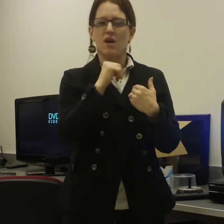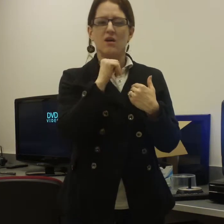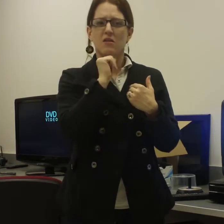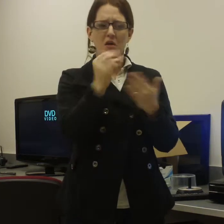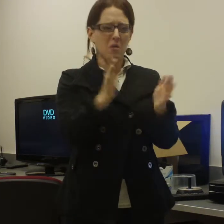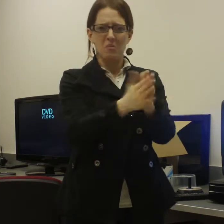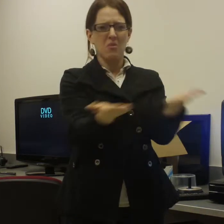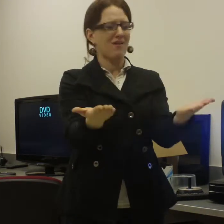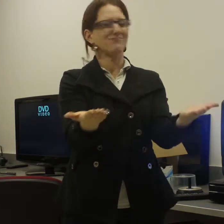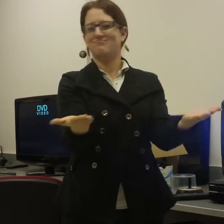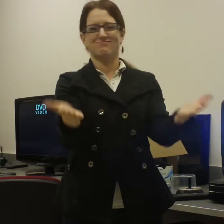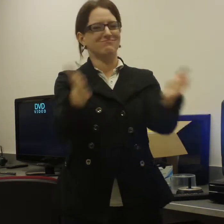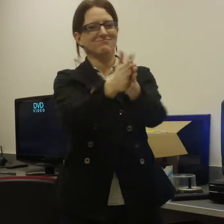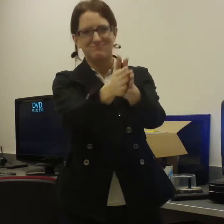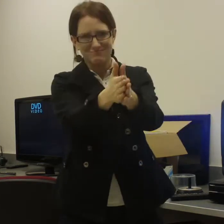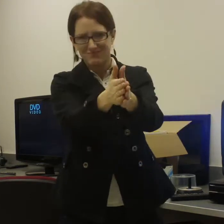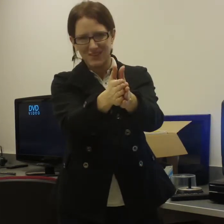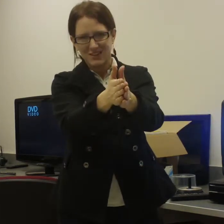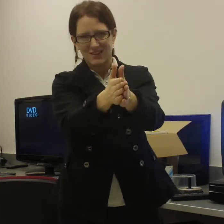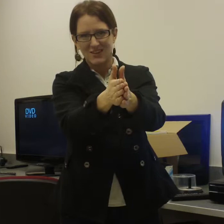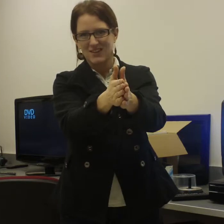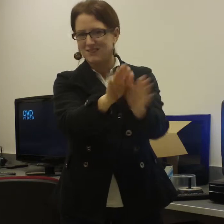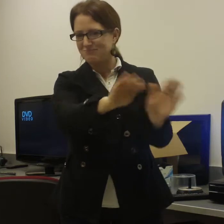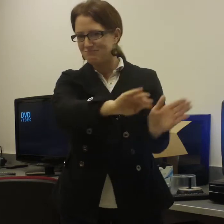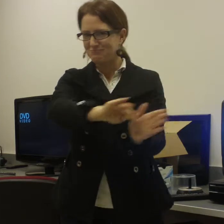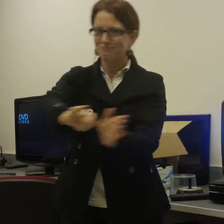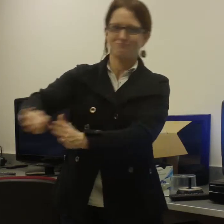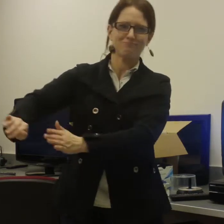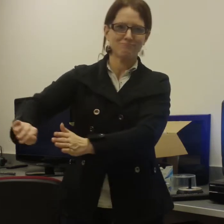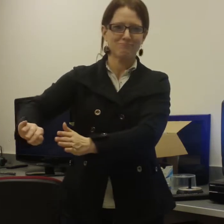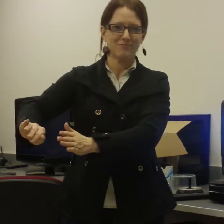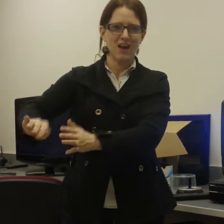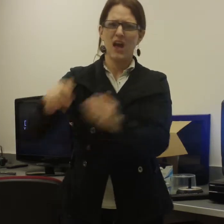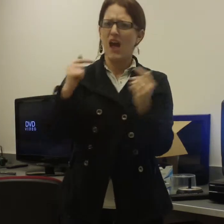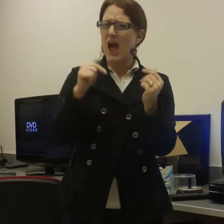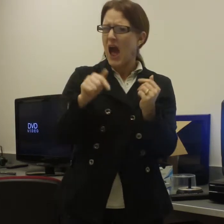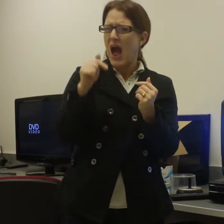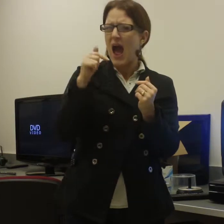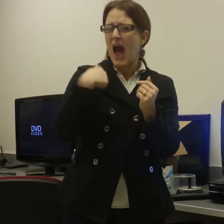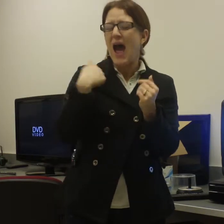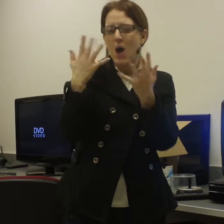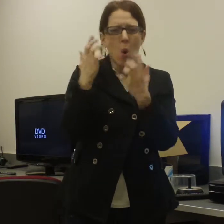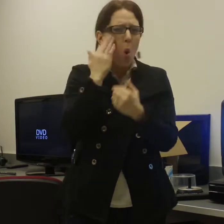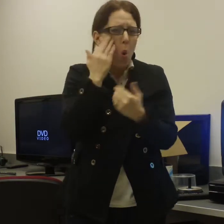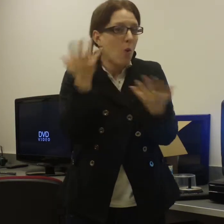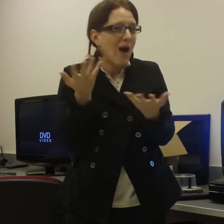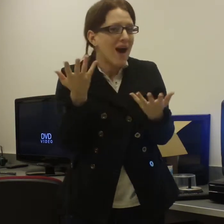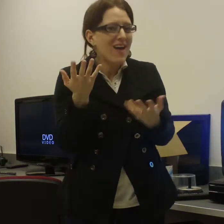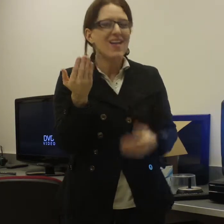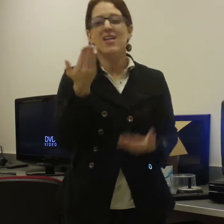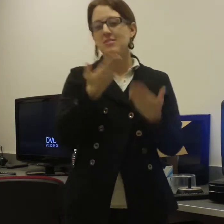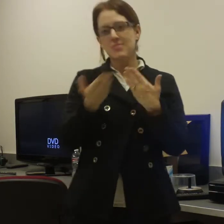This is the preliminary stuff. This is the stuff I want to know that you already know. Things that we don't have to go through. Some of the